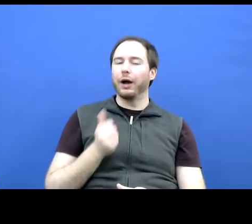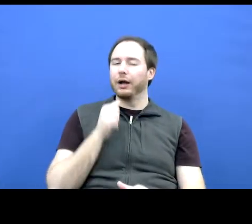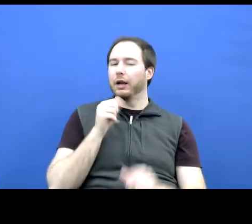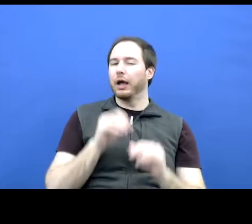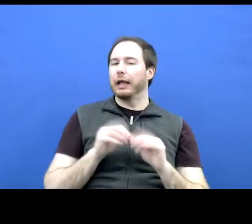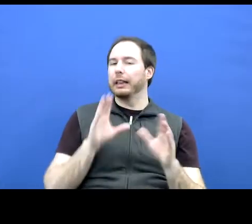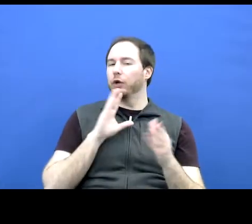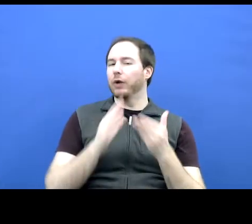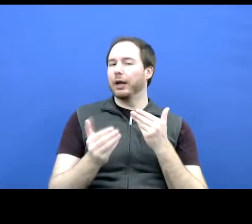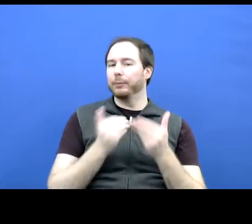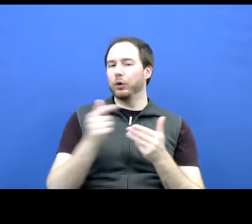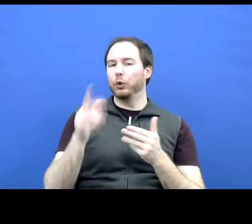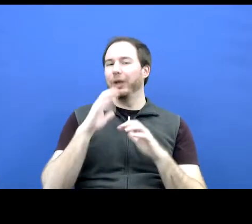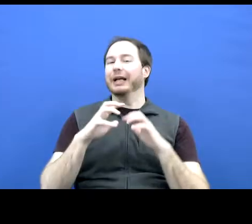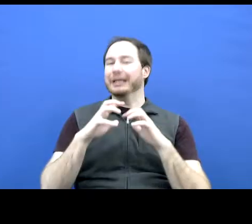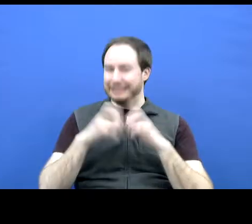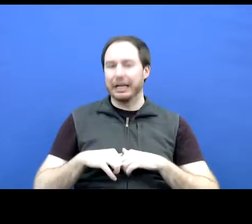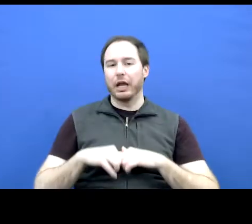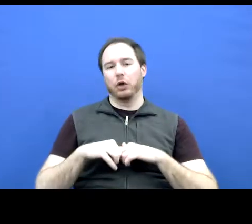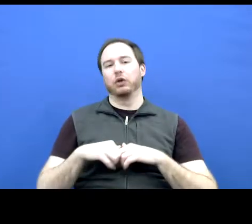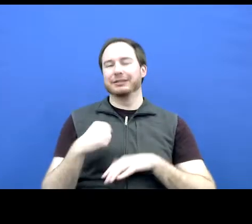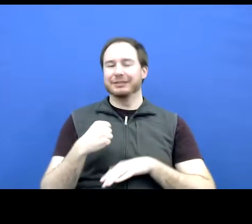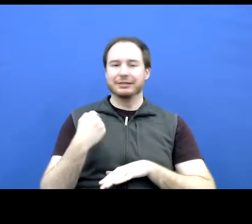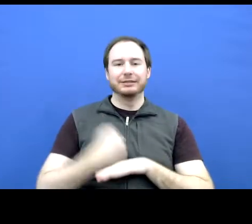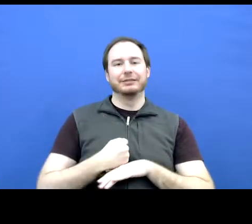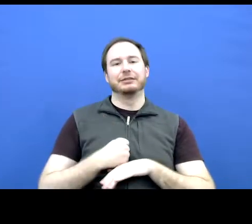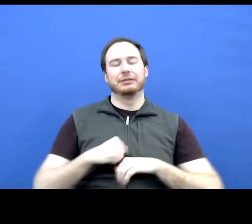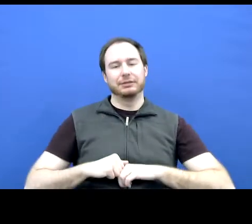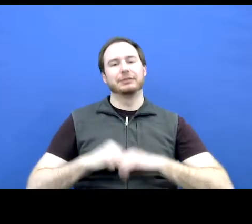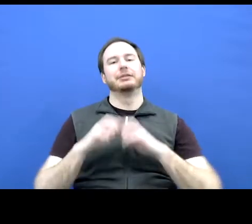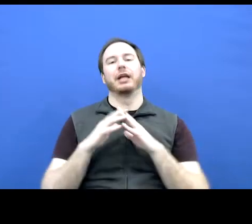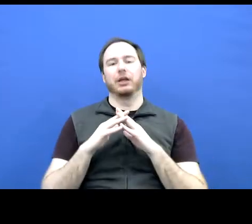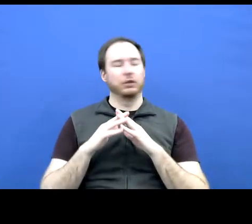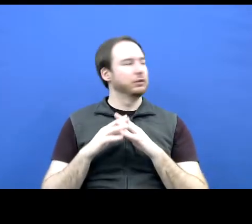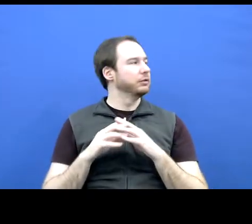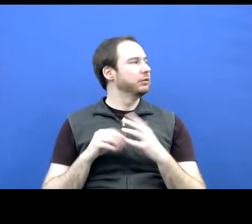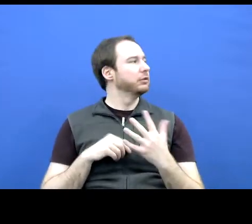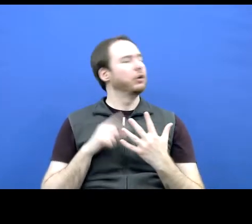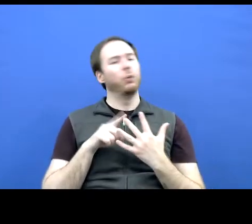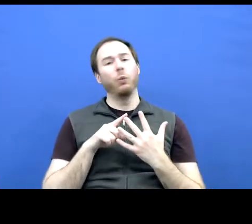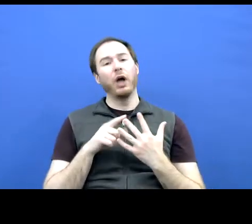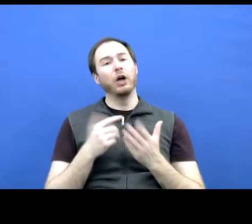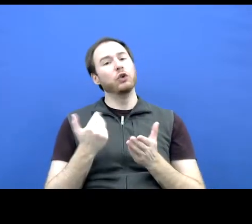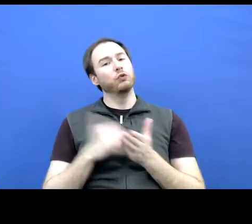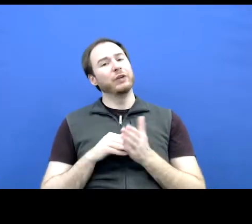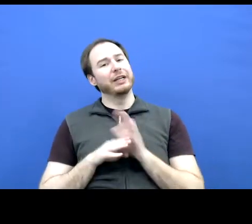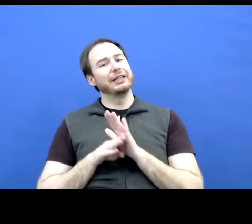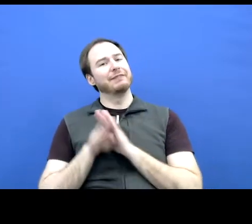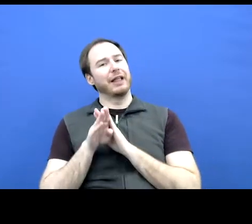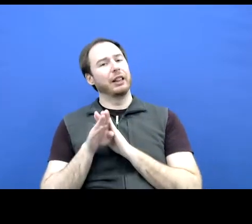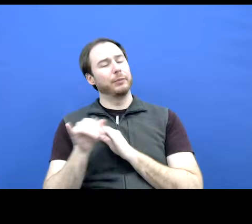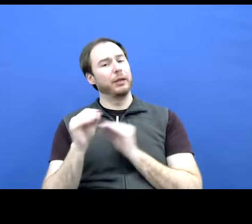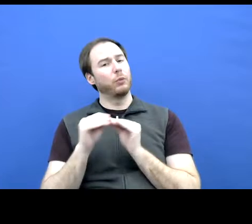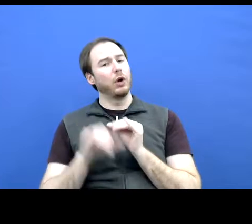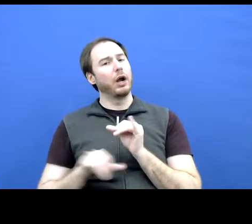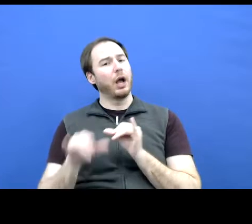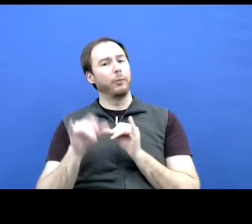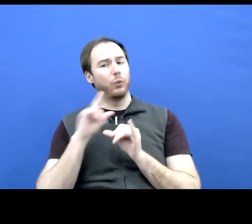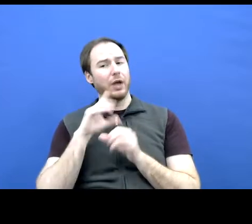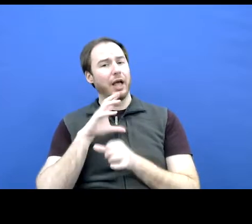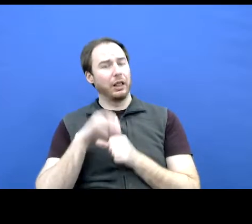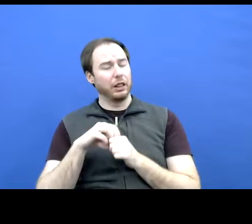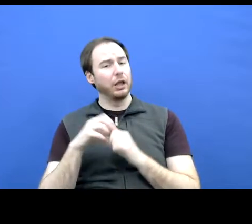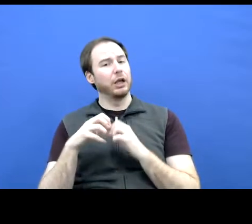we're demolishing it, we're gonna demolition this and rebuild. Well, I think redevelop, that's more common. That includes demolition. If you